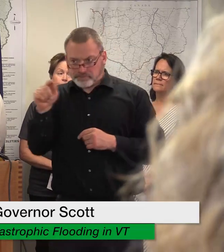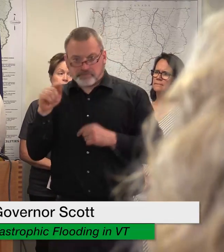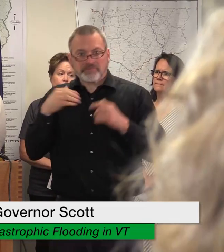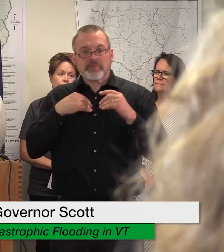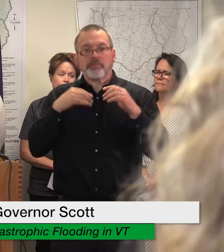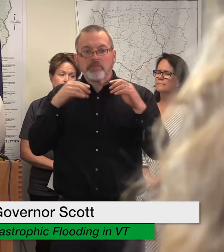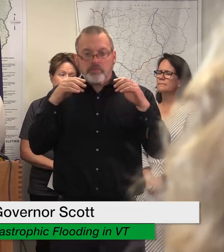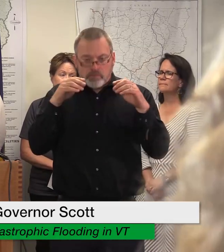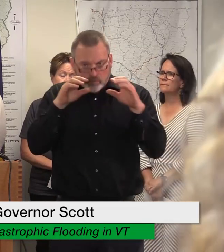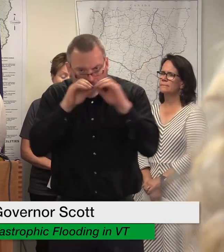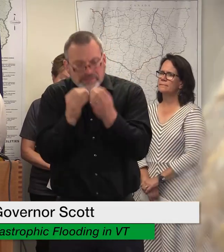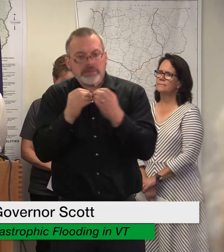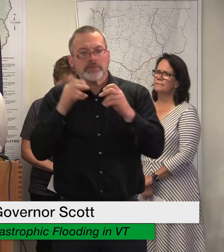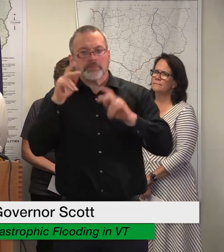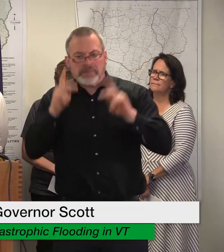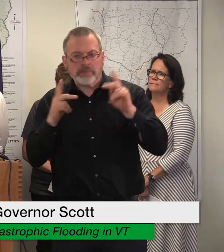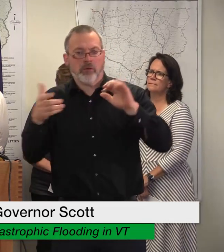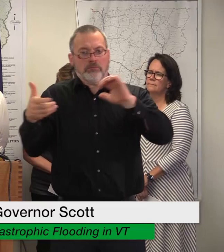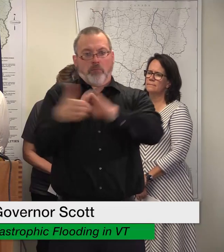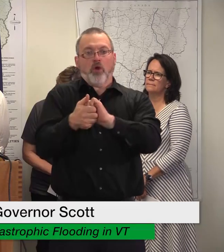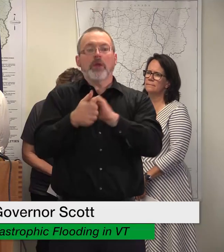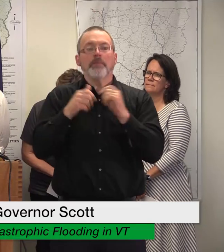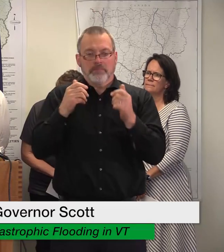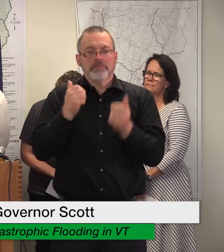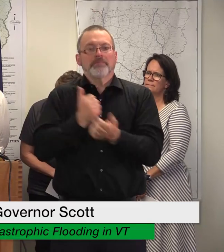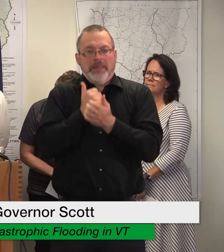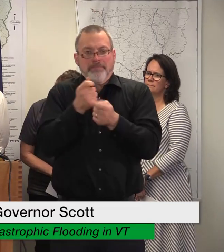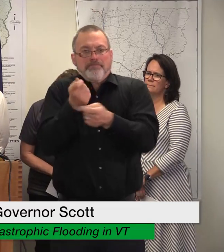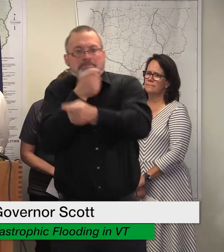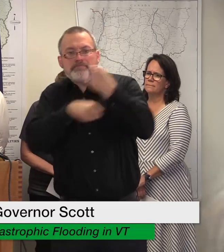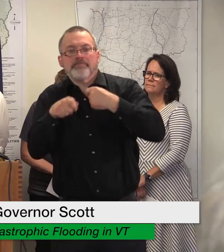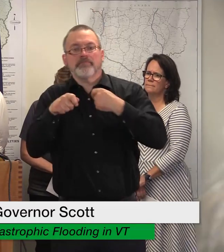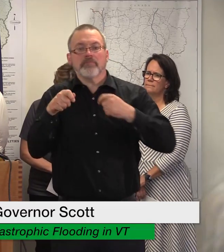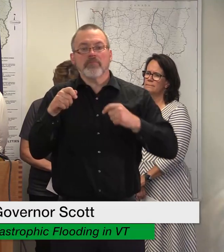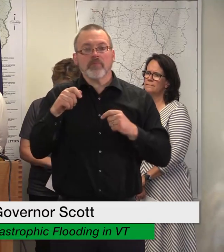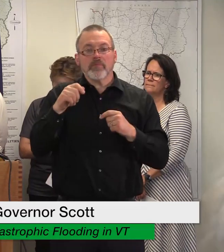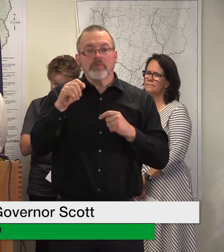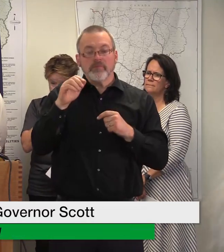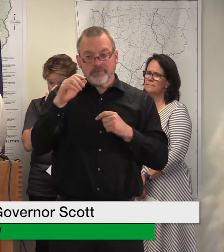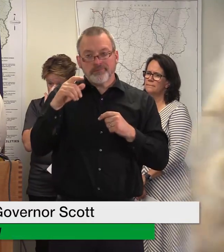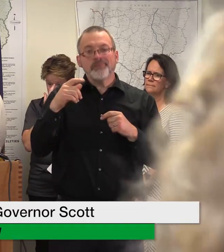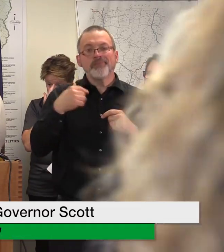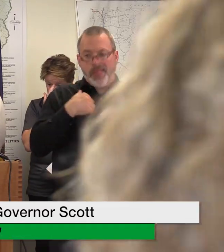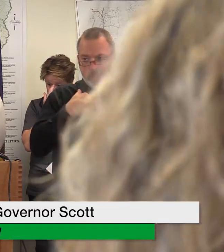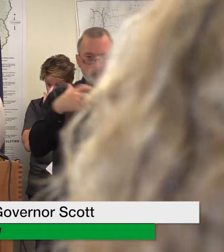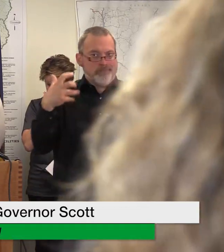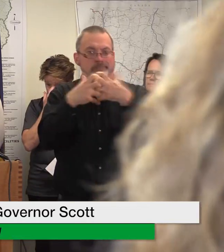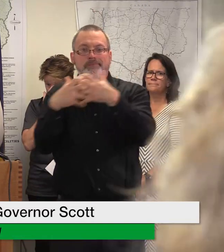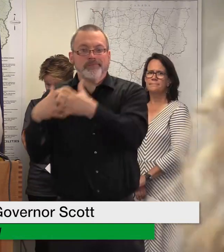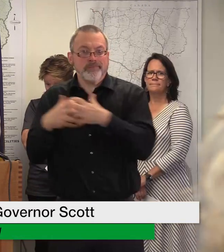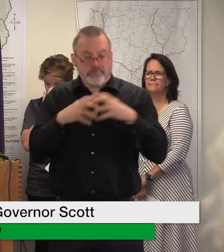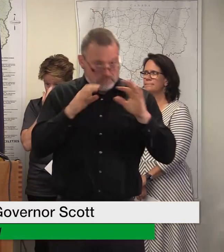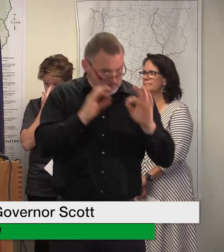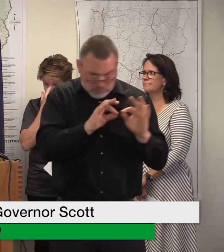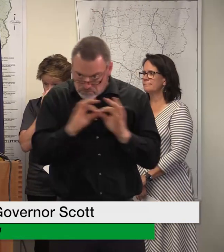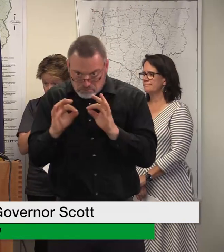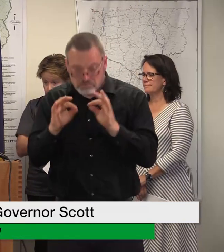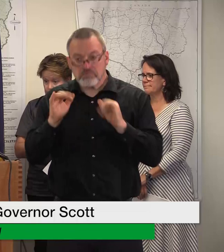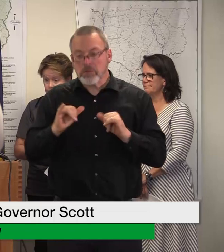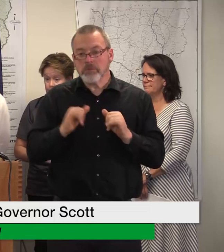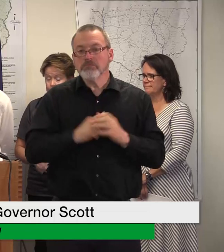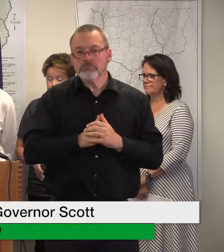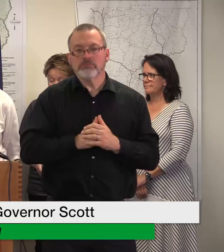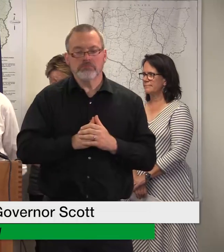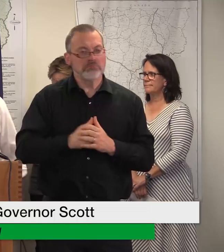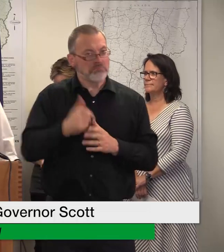Program at the Champlain Office of Economic Opportunity. Happy to answer any further questions.